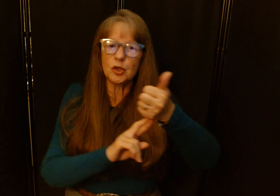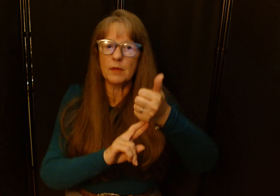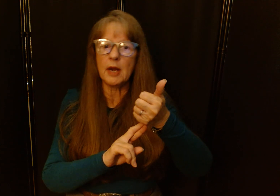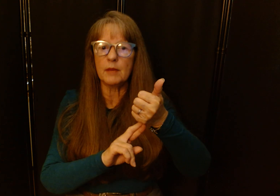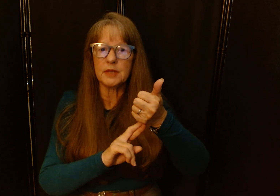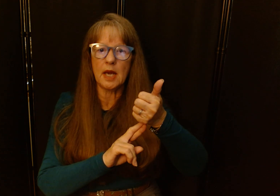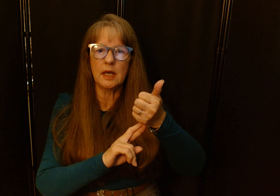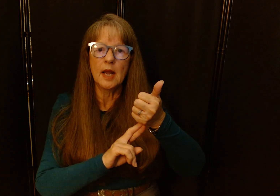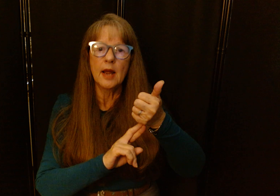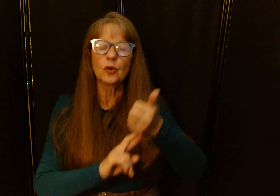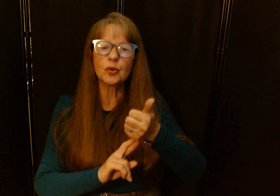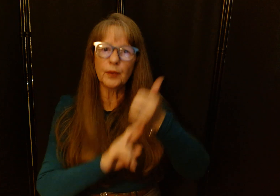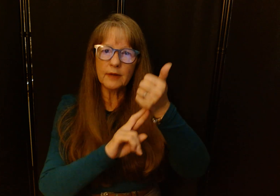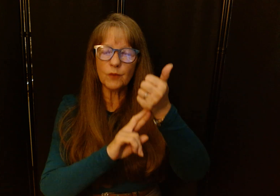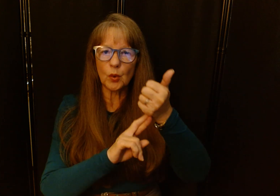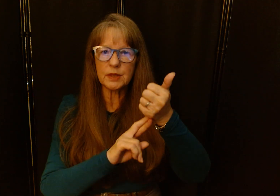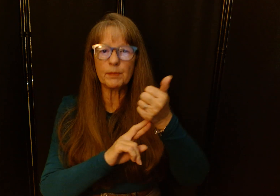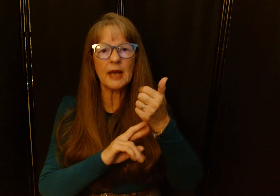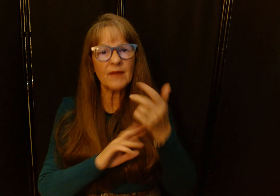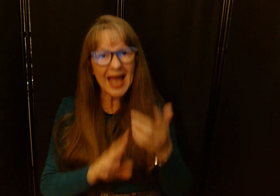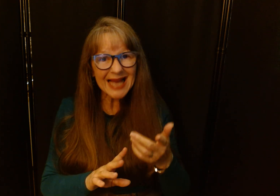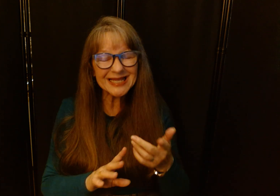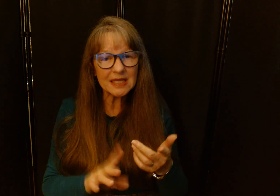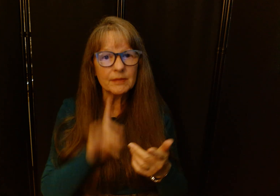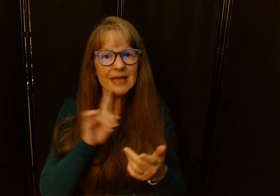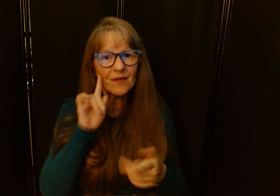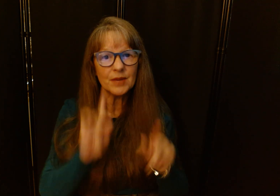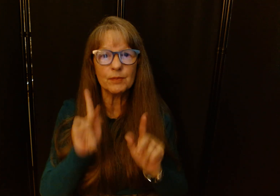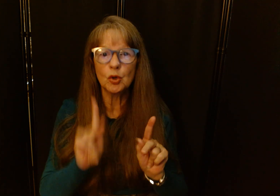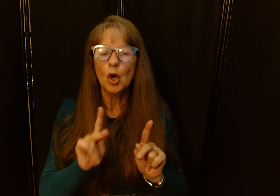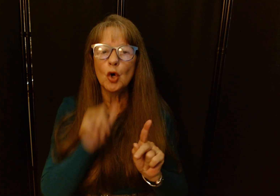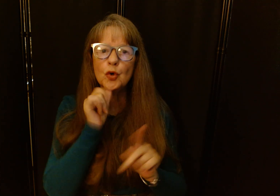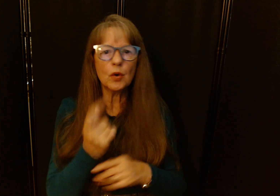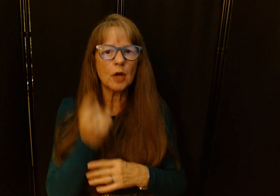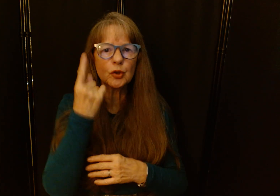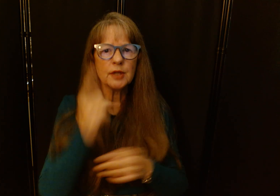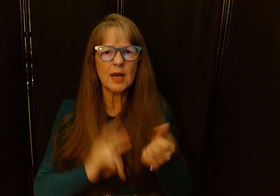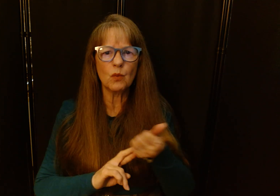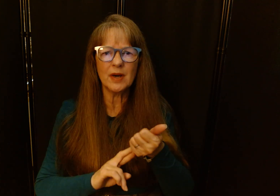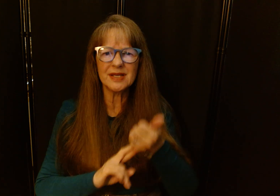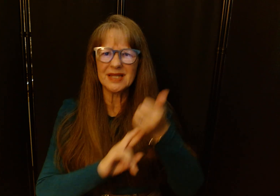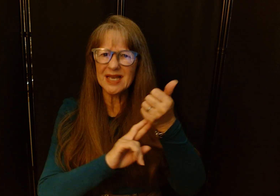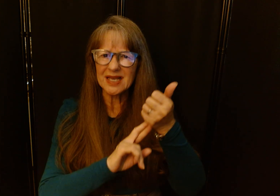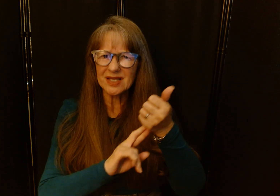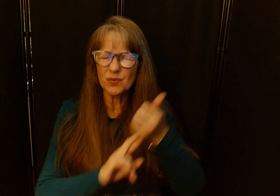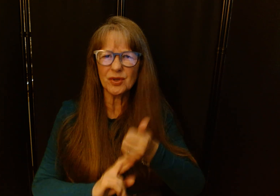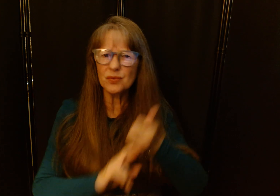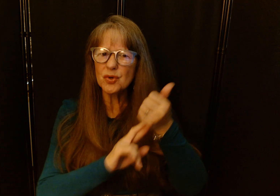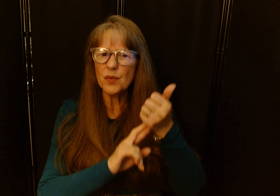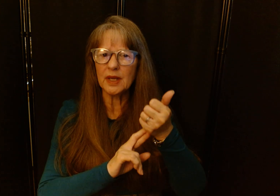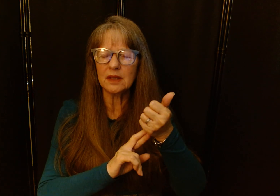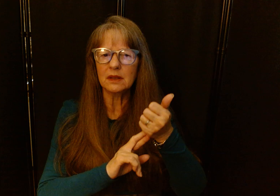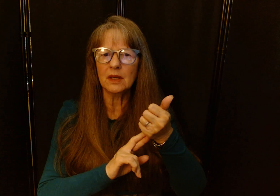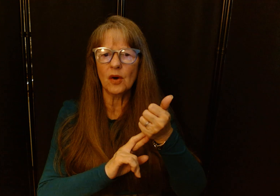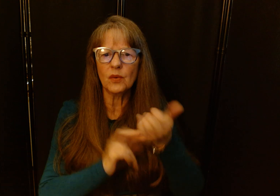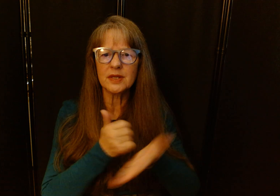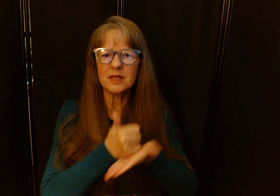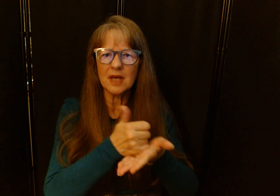made-up sign to reinforce. But I've had some deaf people who don't understand, what is this? What are you doing? Because it's not.